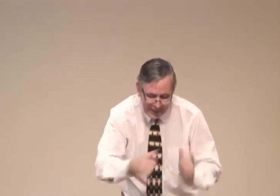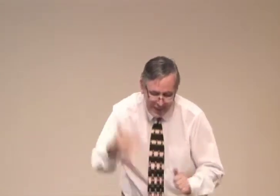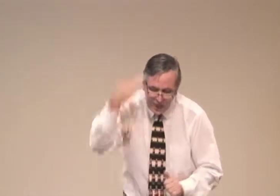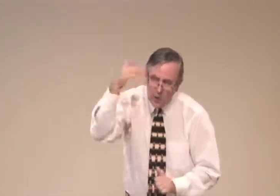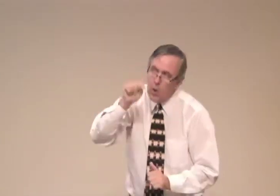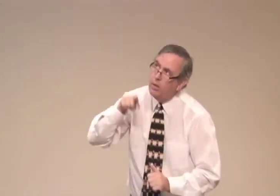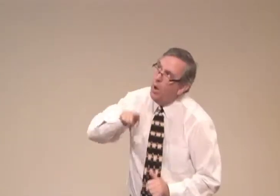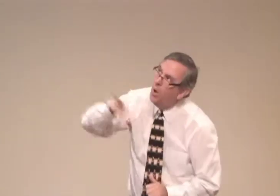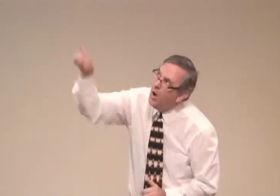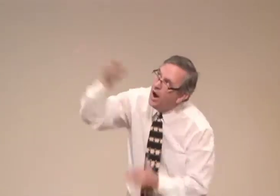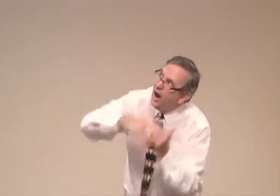how can we know the way